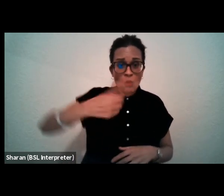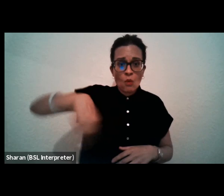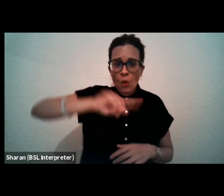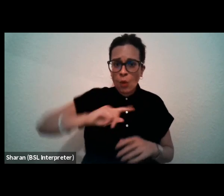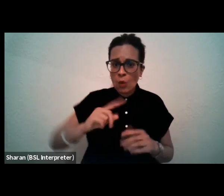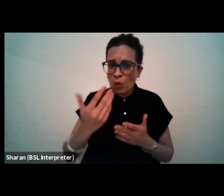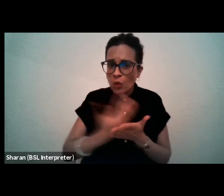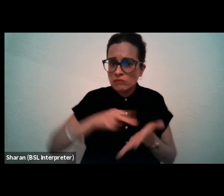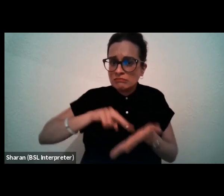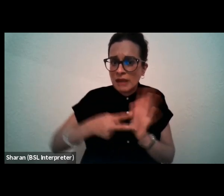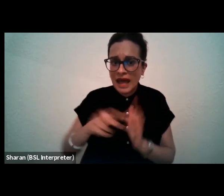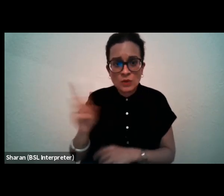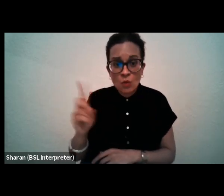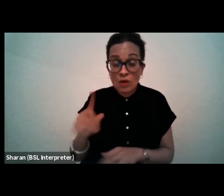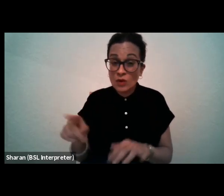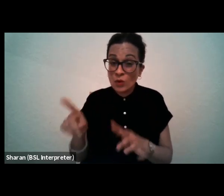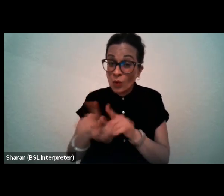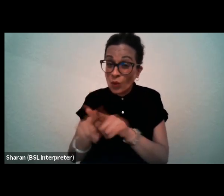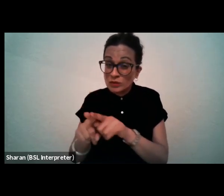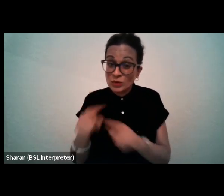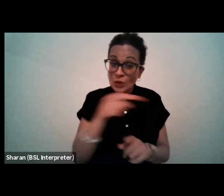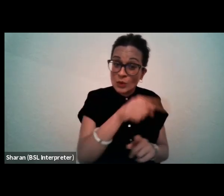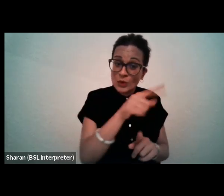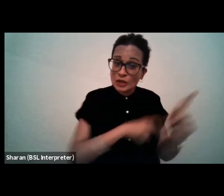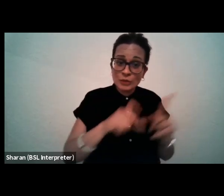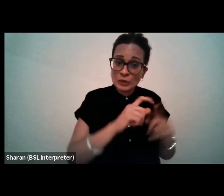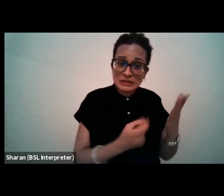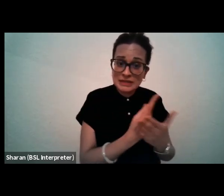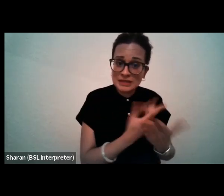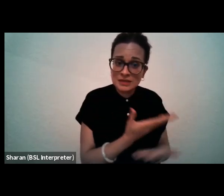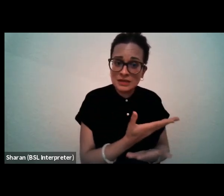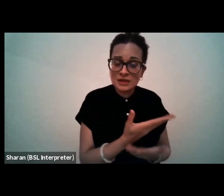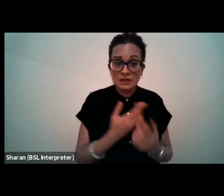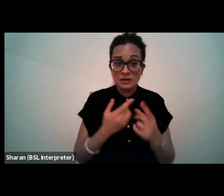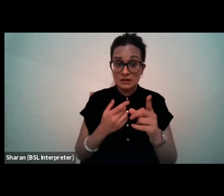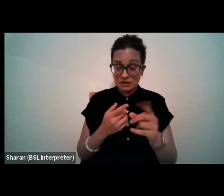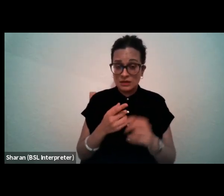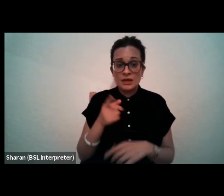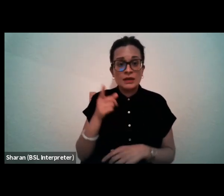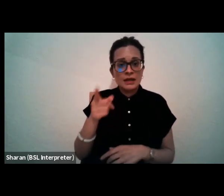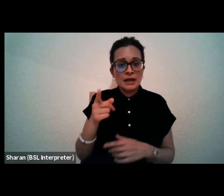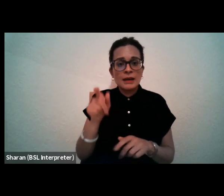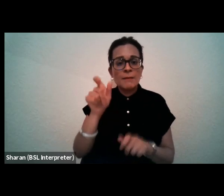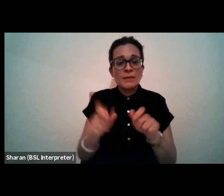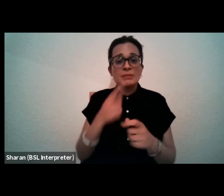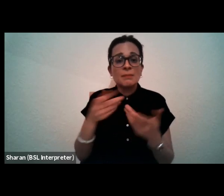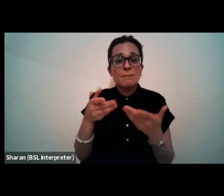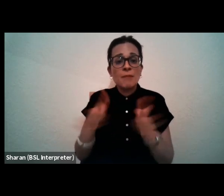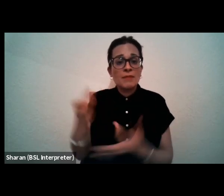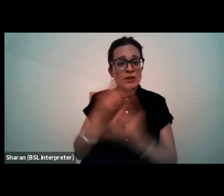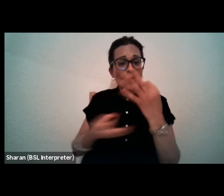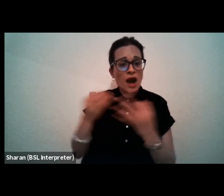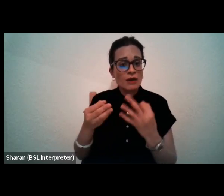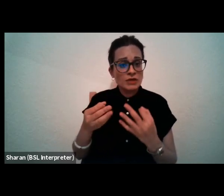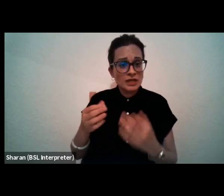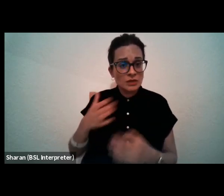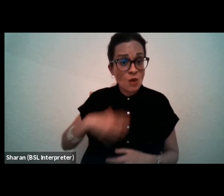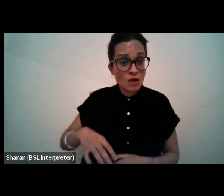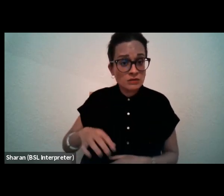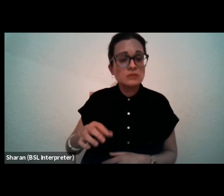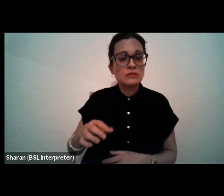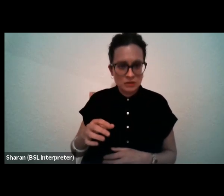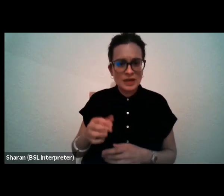for them and our communities. And, you know, I think people have talked about a public inquiry. I think an inquiry into